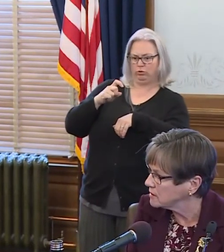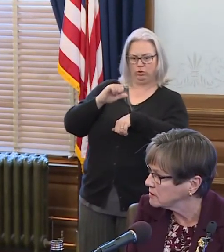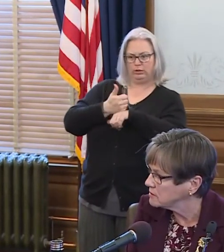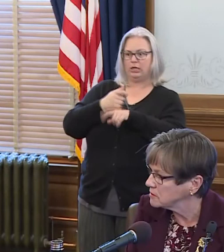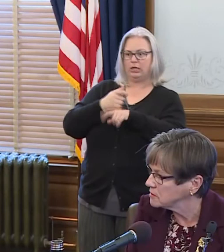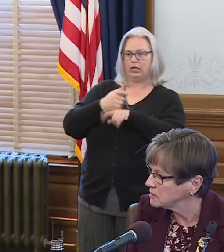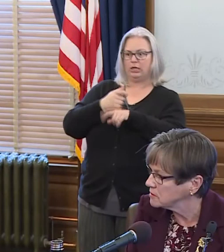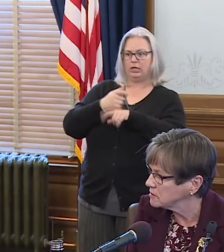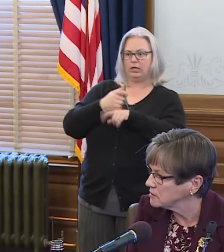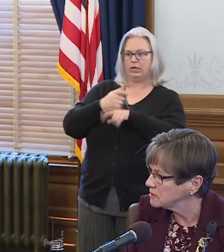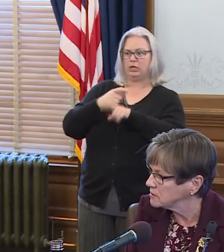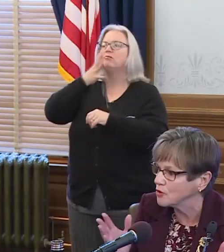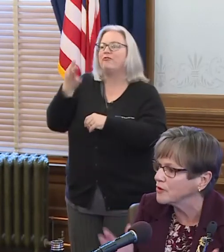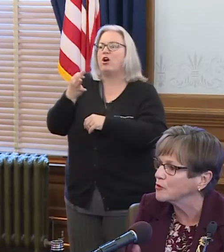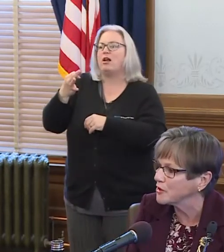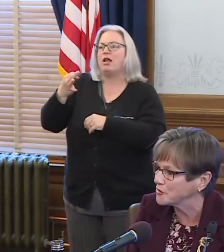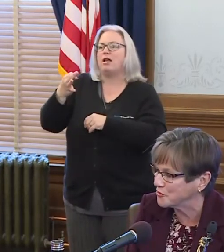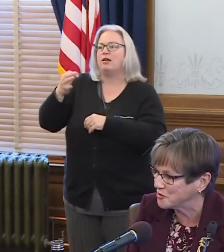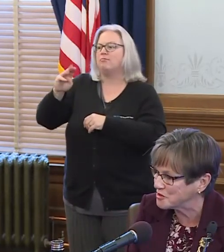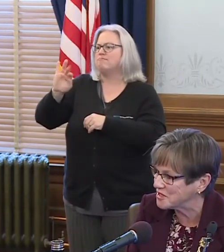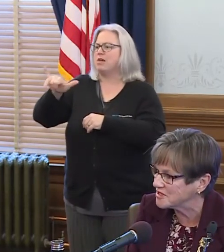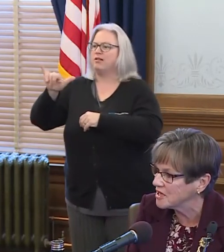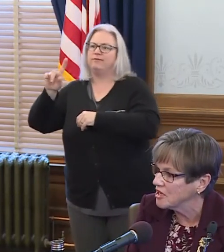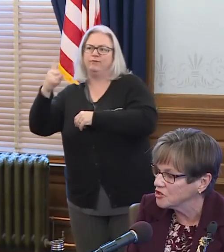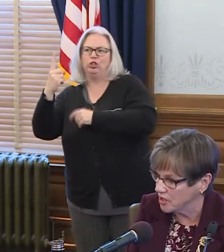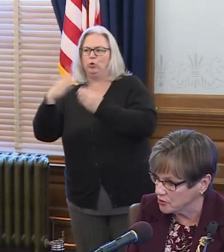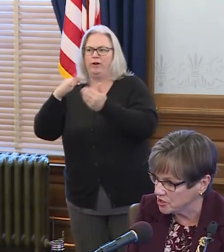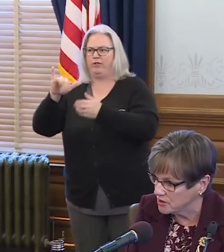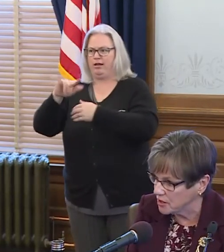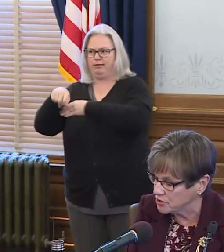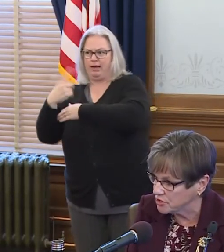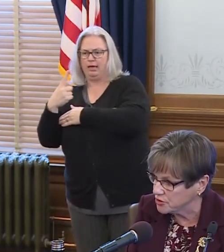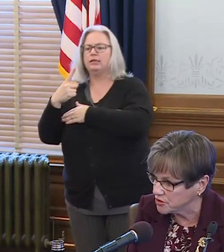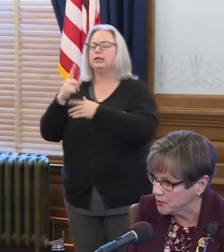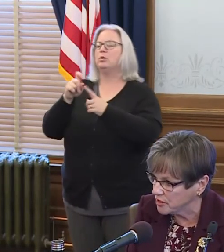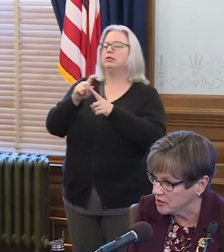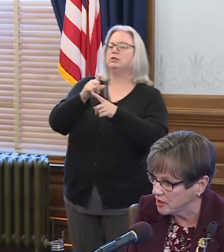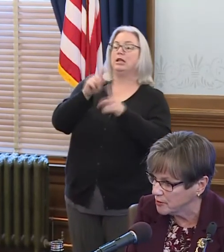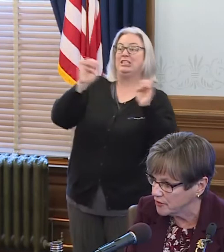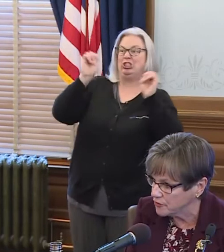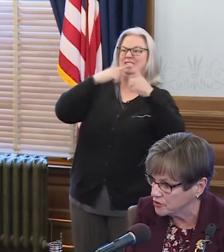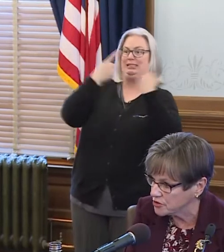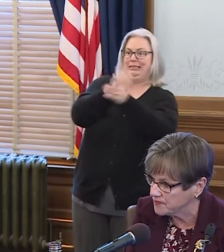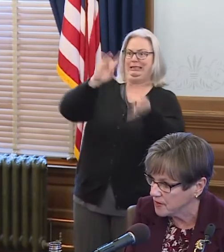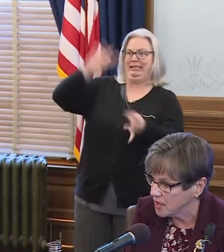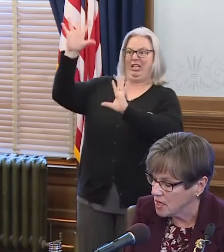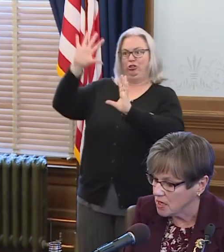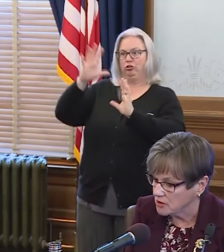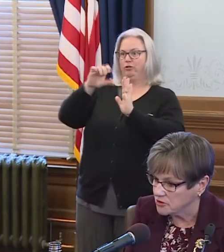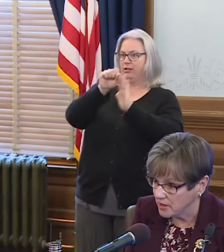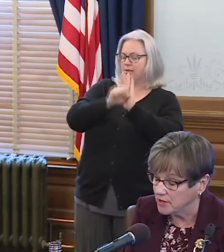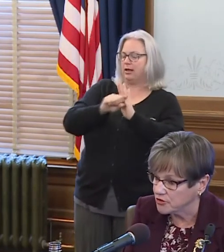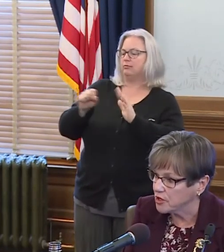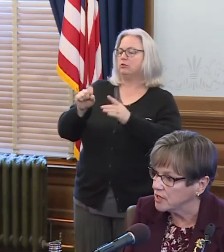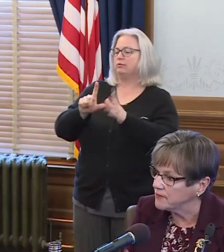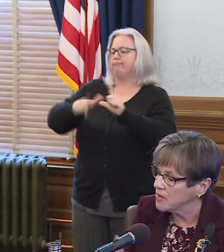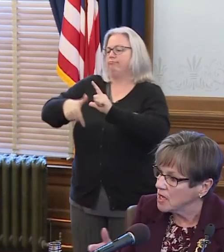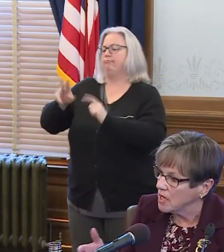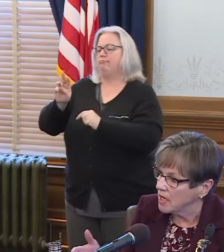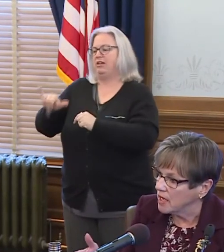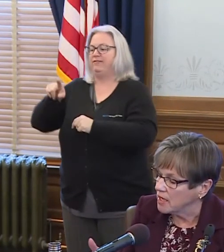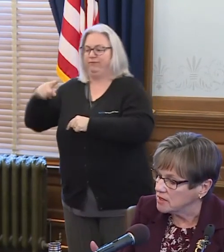Friday, the 1st, whenever the 1st is. So that was set to expire May 1st. So that is